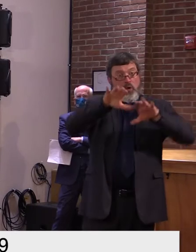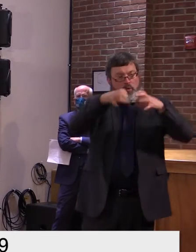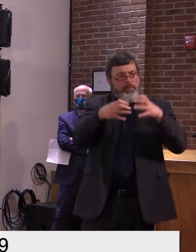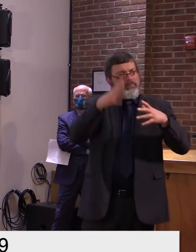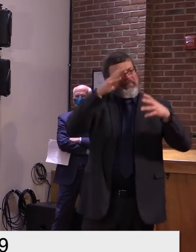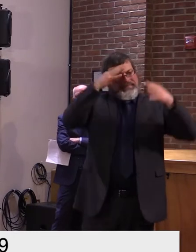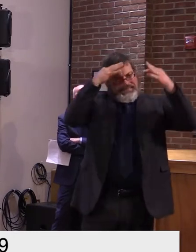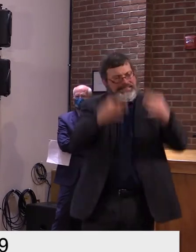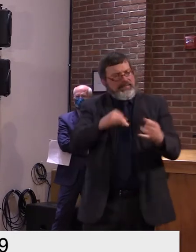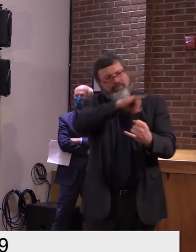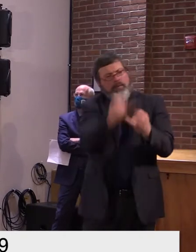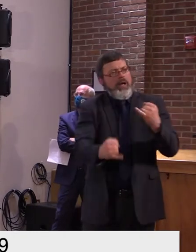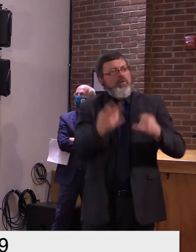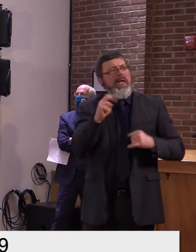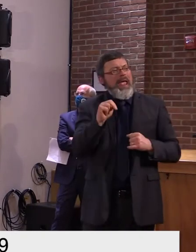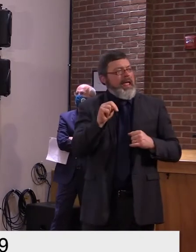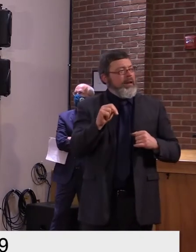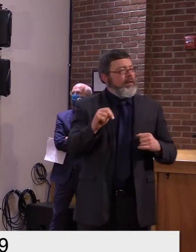Okay. Thank you.